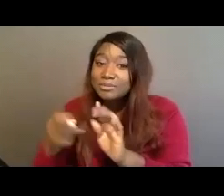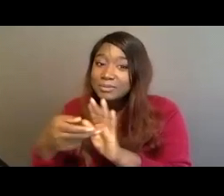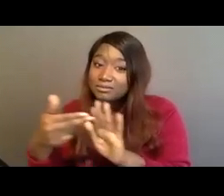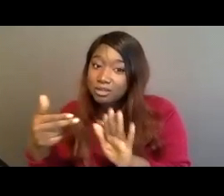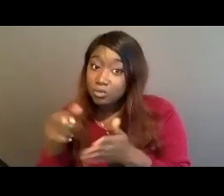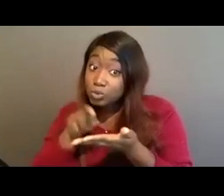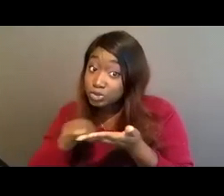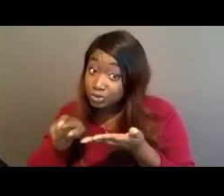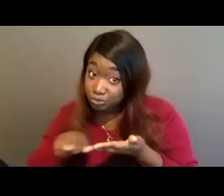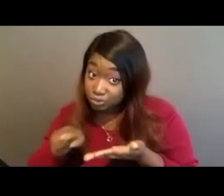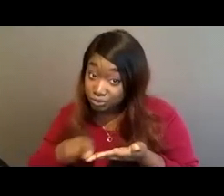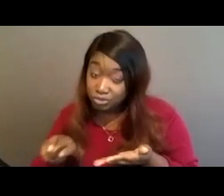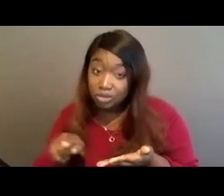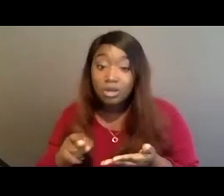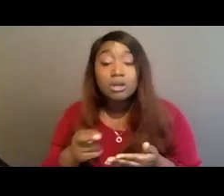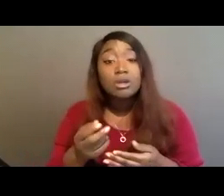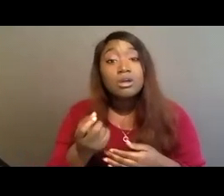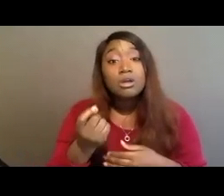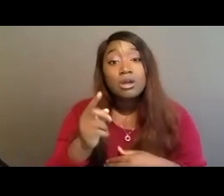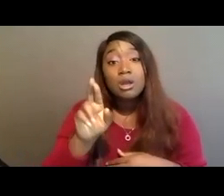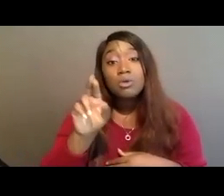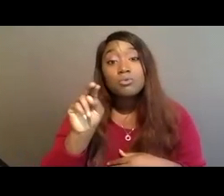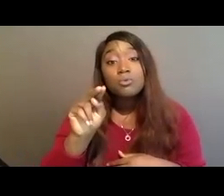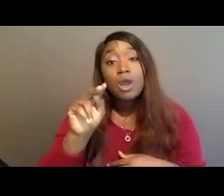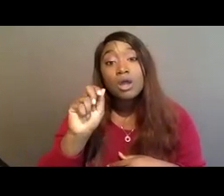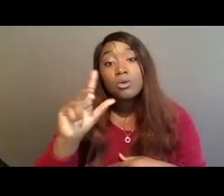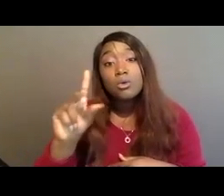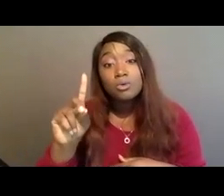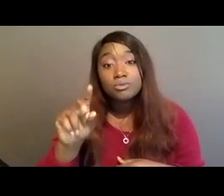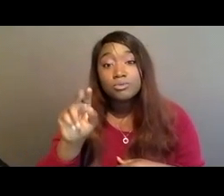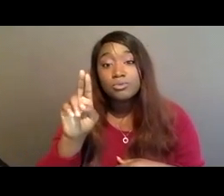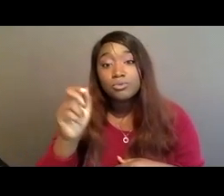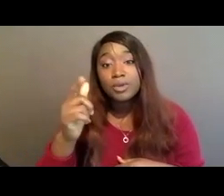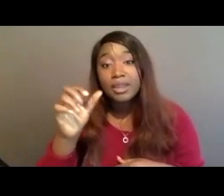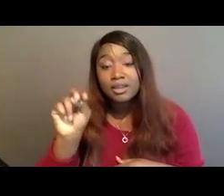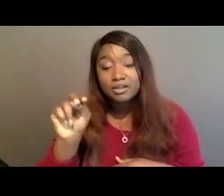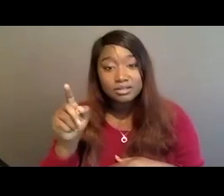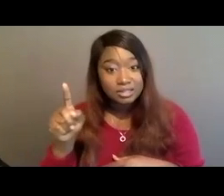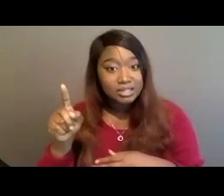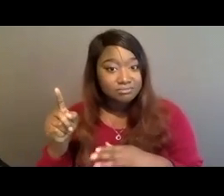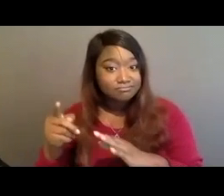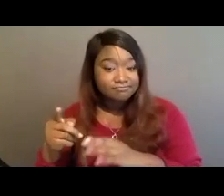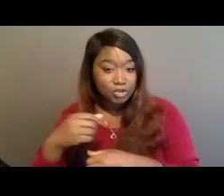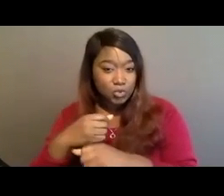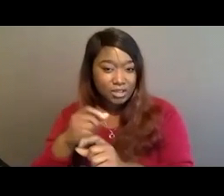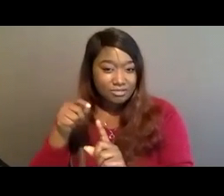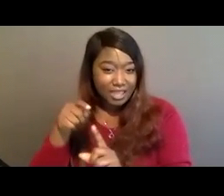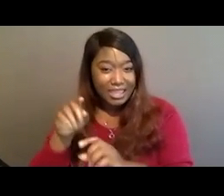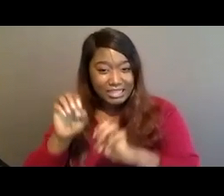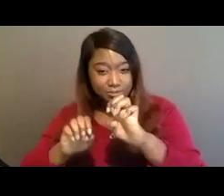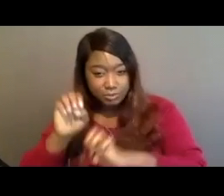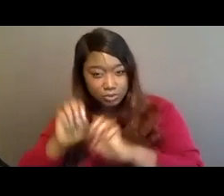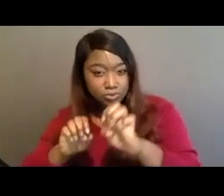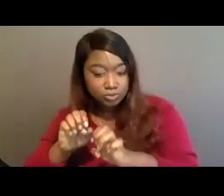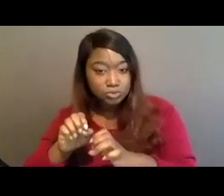Ronald Reagan creating it as an experimental procedure and Jerry Brown signing acupuncture law into effect, it was a